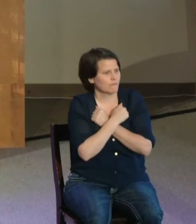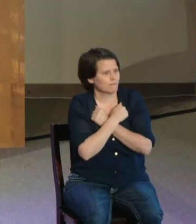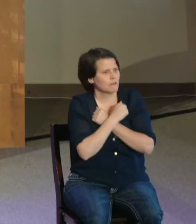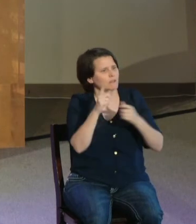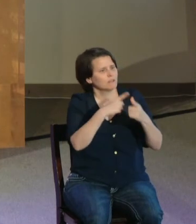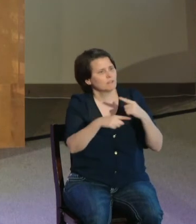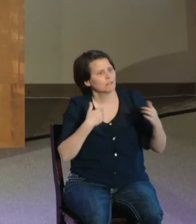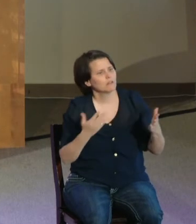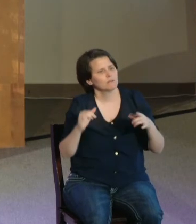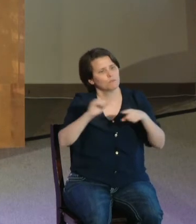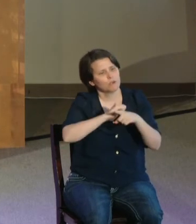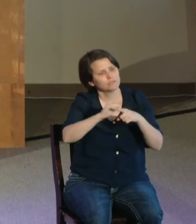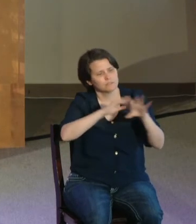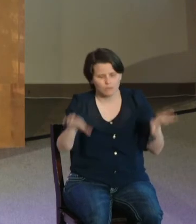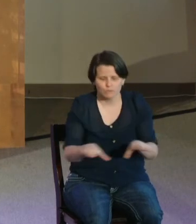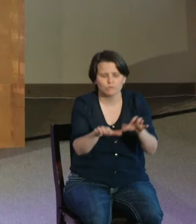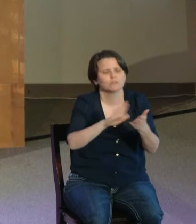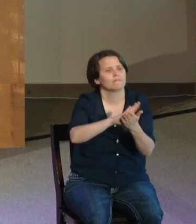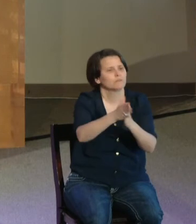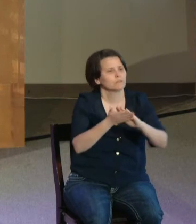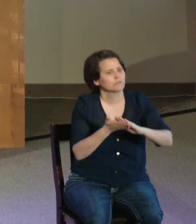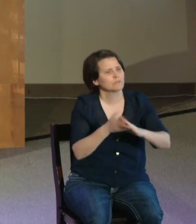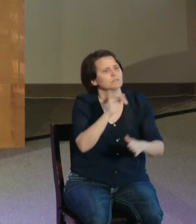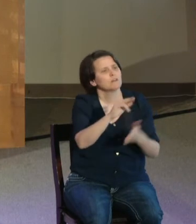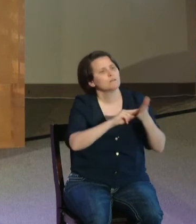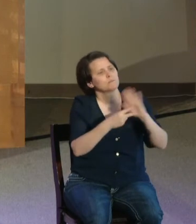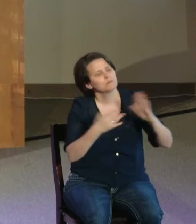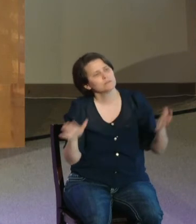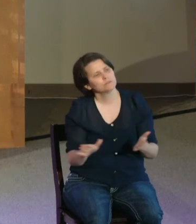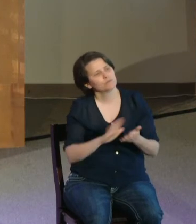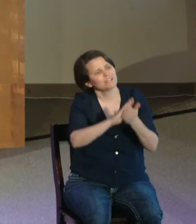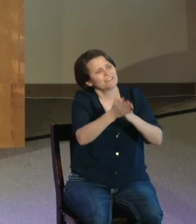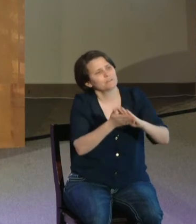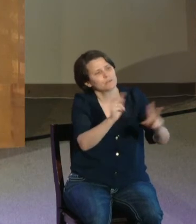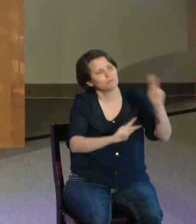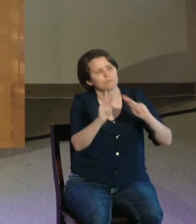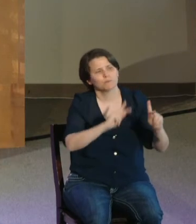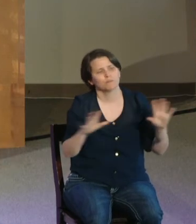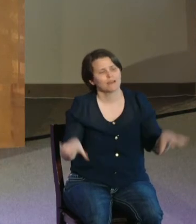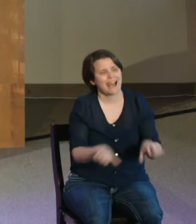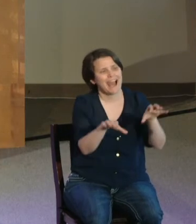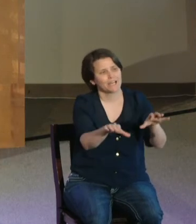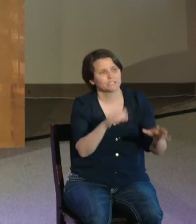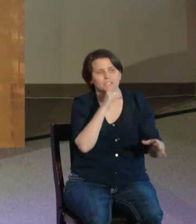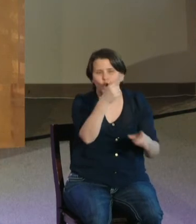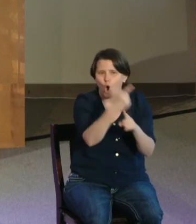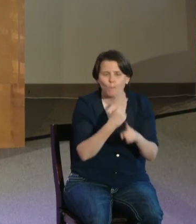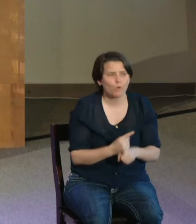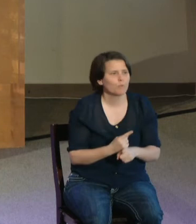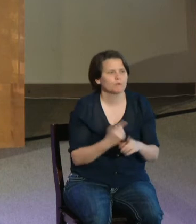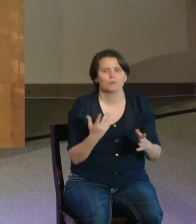a community. It means forgiving those who may have acted inappropriately or with